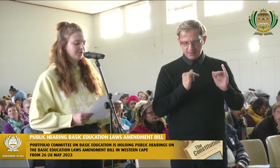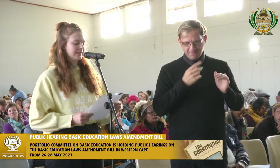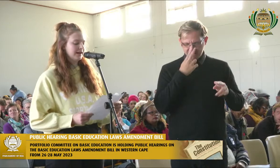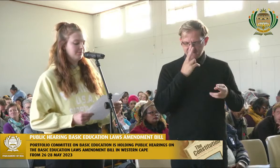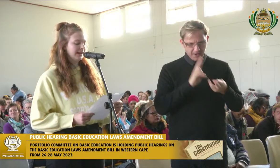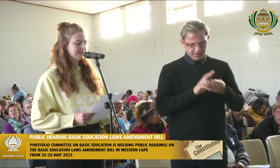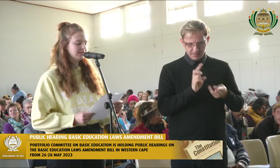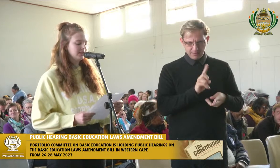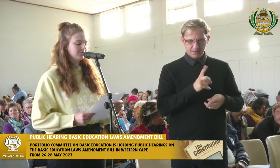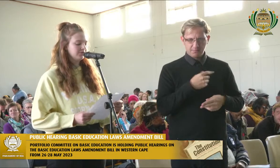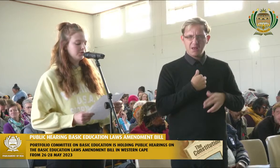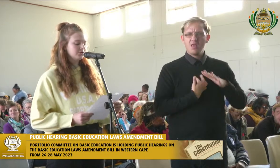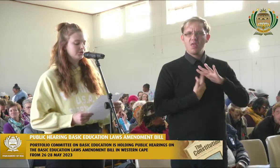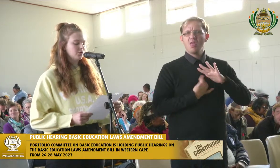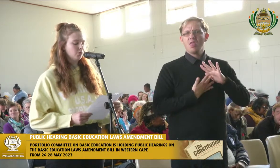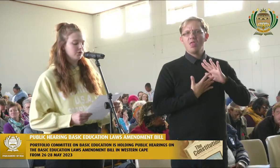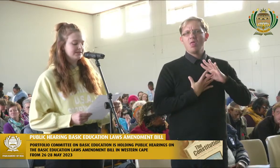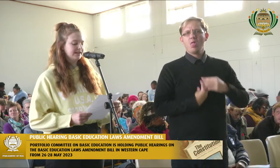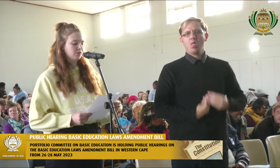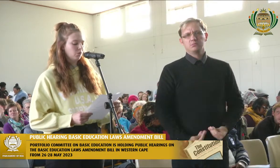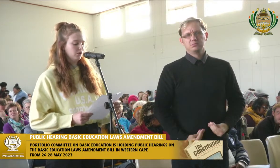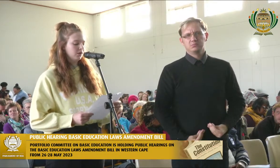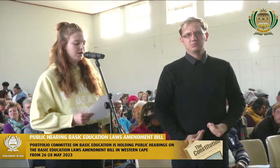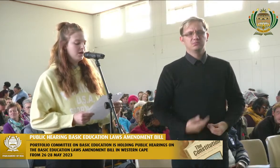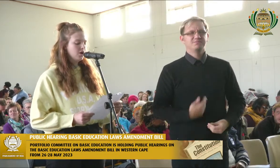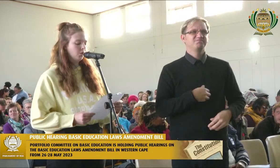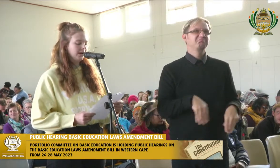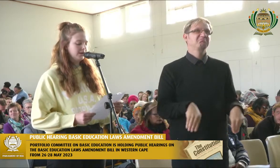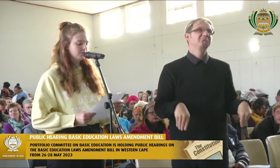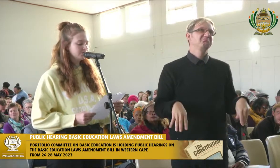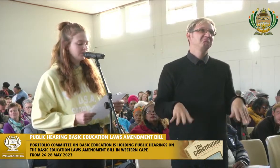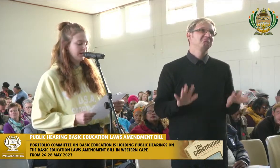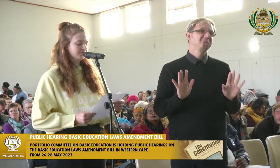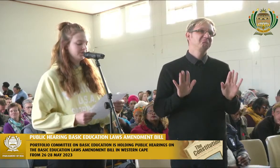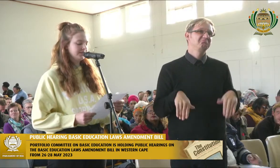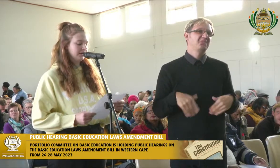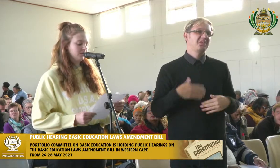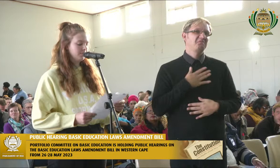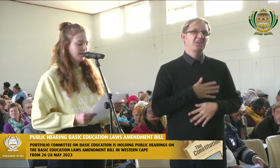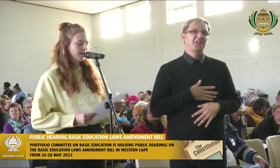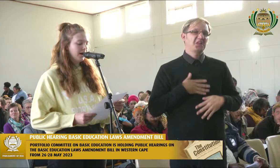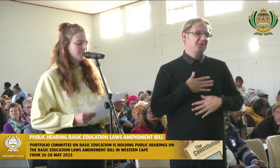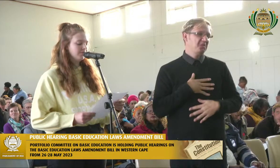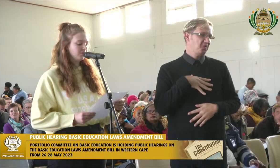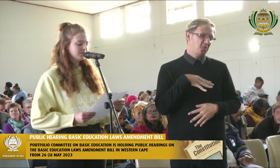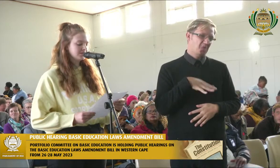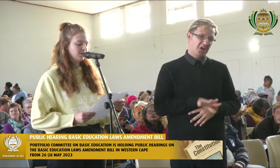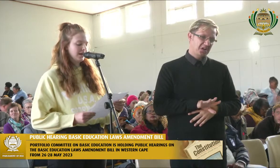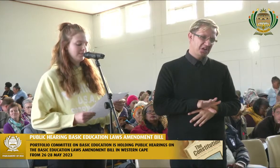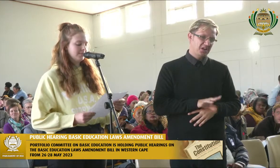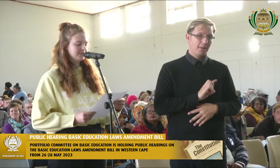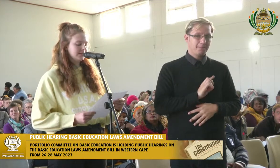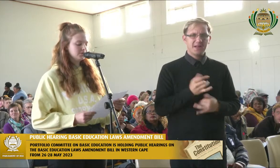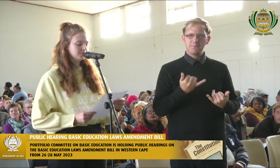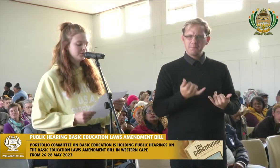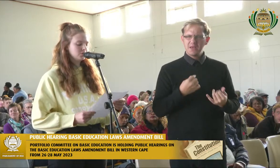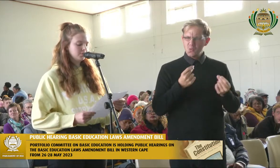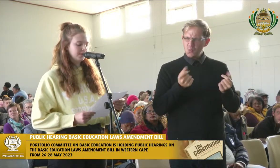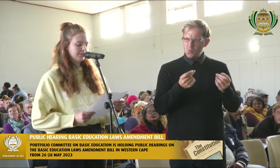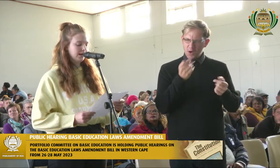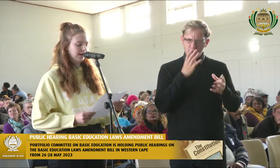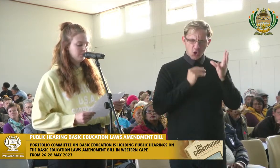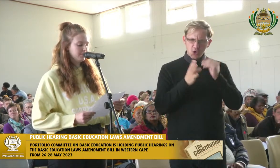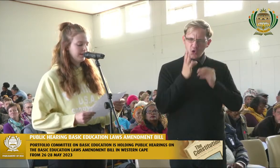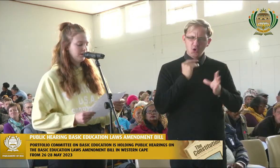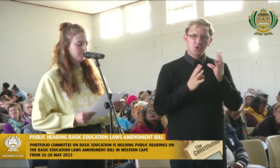such a degree that I blatantly refused to do orals at all, where I used to love show and tell. I'm a fast learner and my perception of